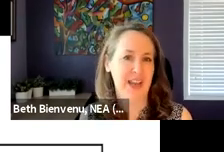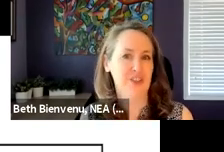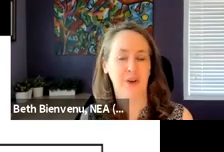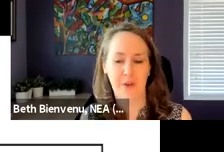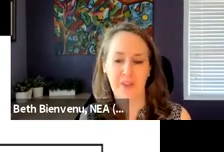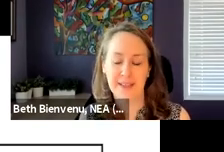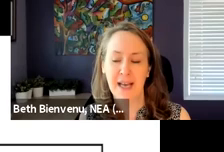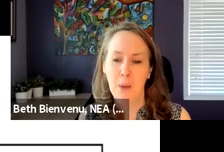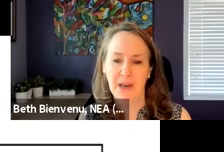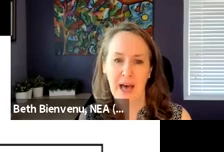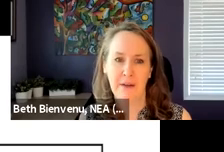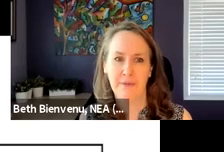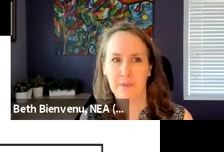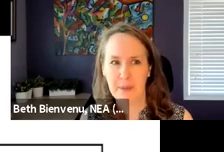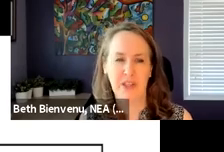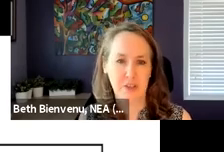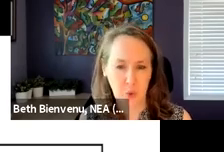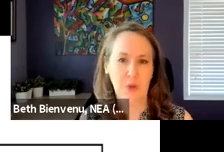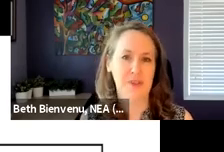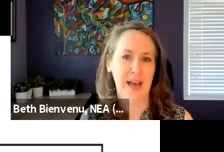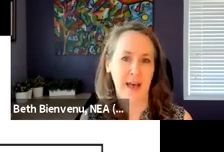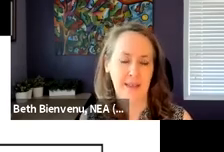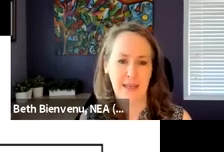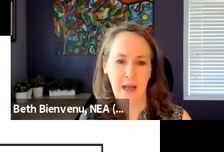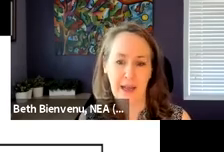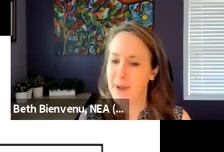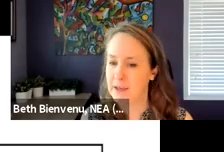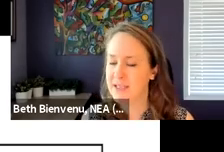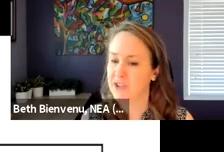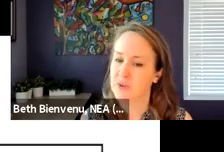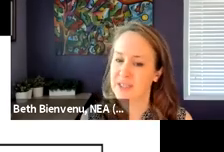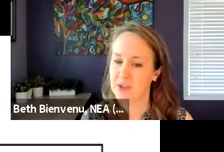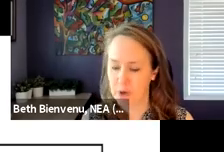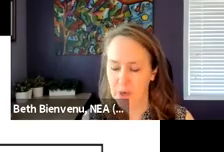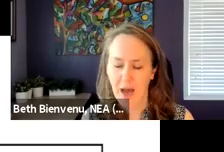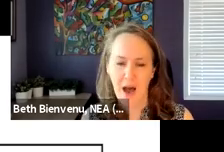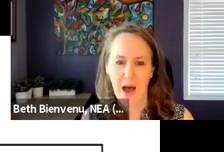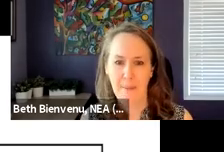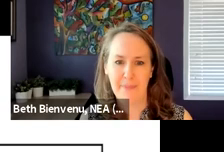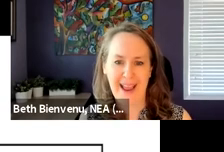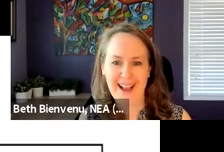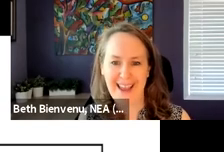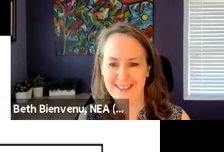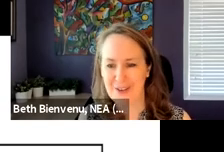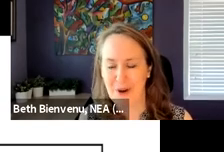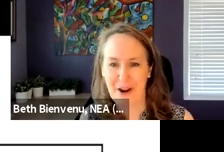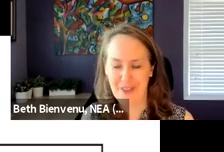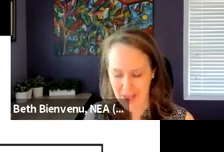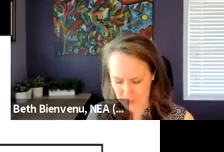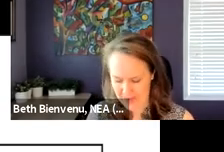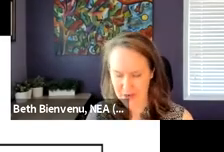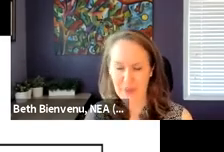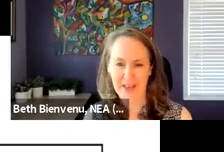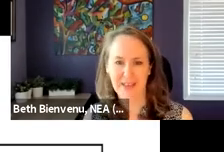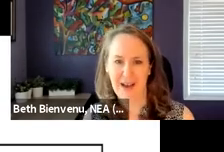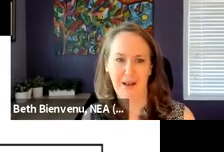receive your education or other things. But a lot of people in the schools and a lot of parents still use it. So I can't tell you one way or the